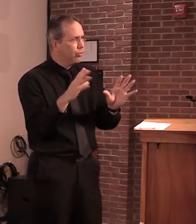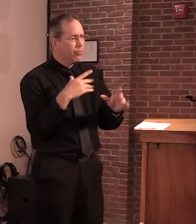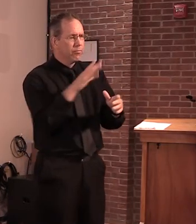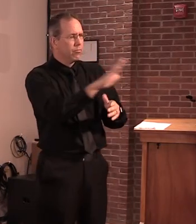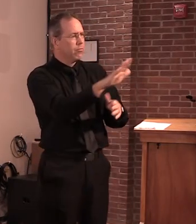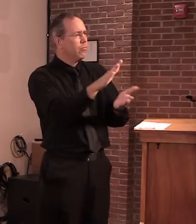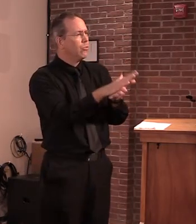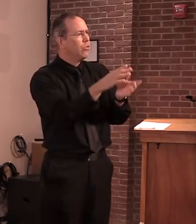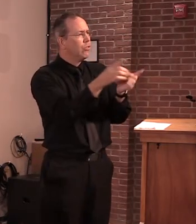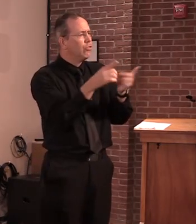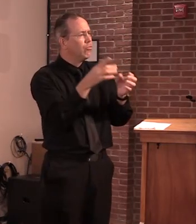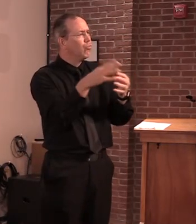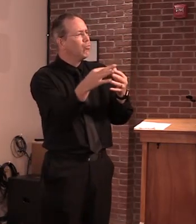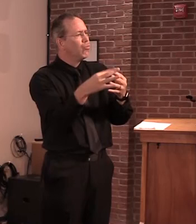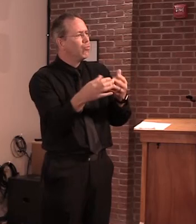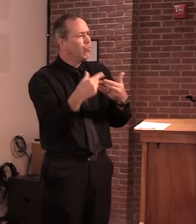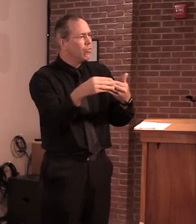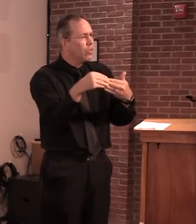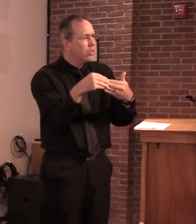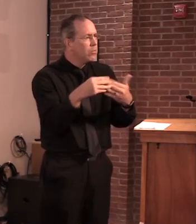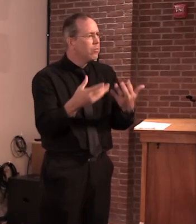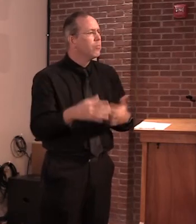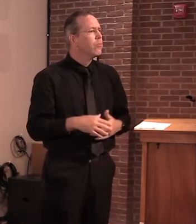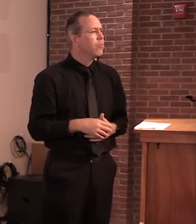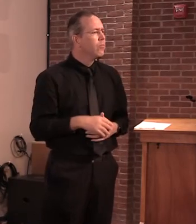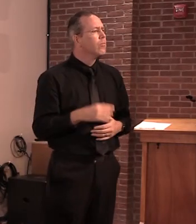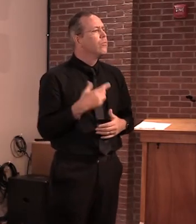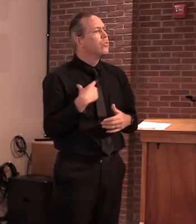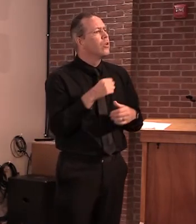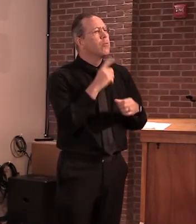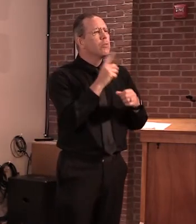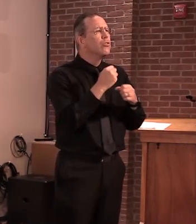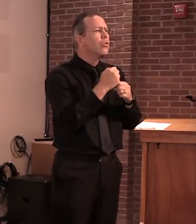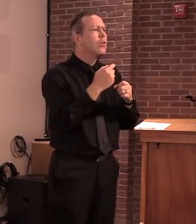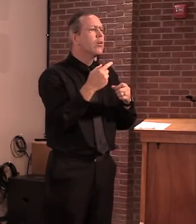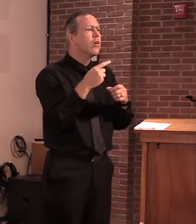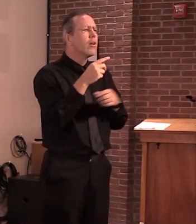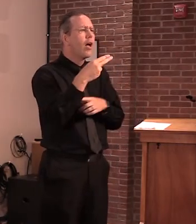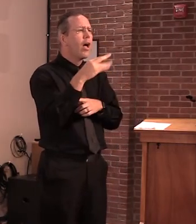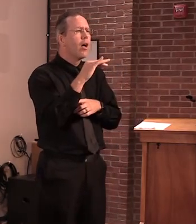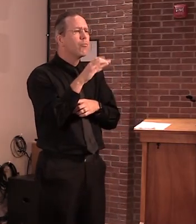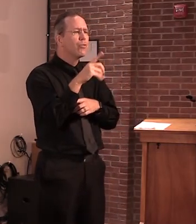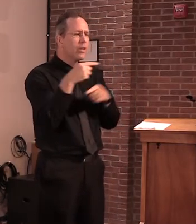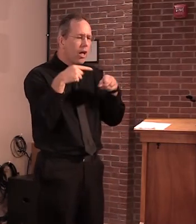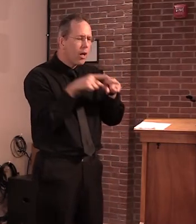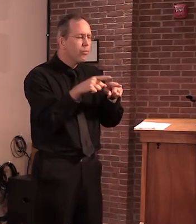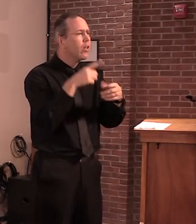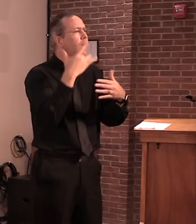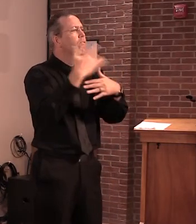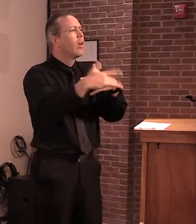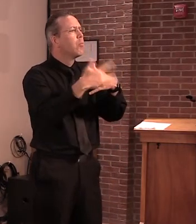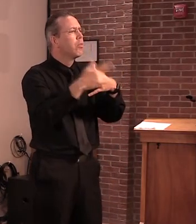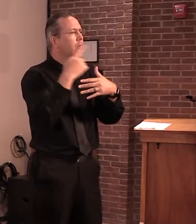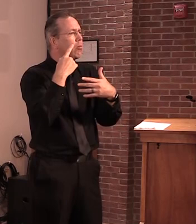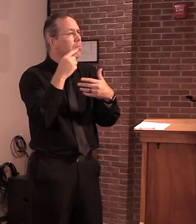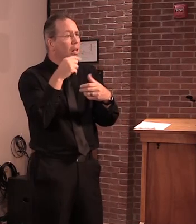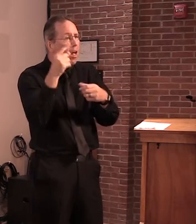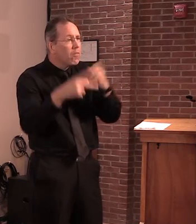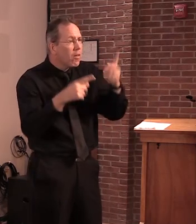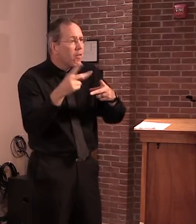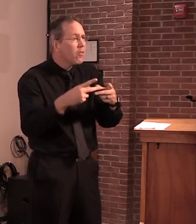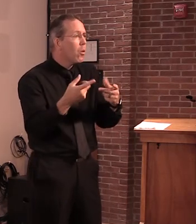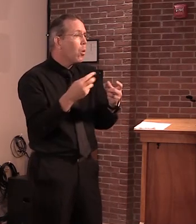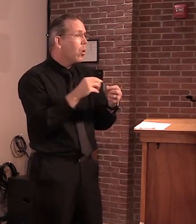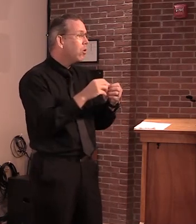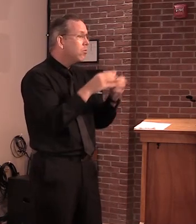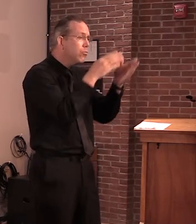permissible. That's the basic the grounding of our guidance. It basically examines our attendance regulations and so forth, and